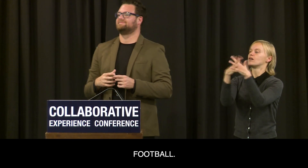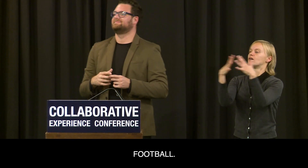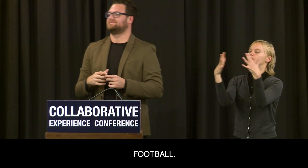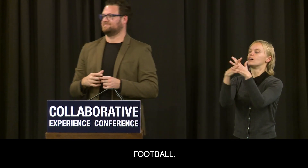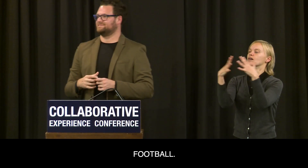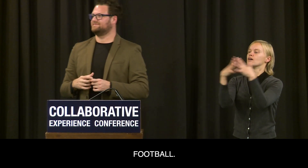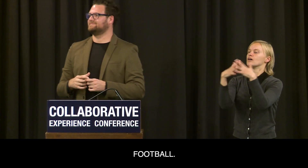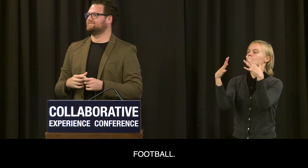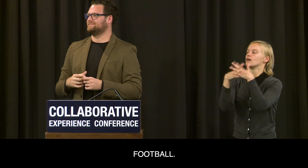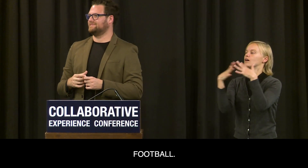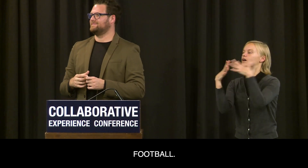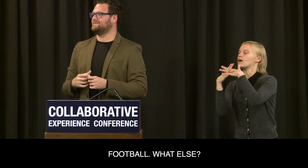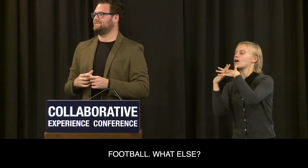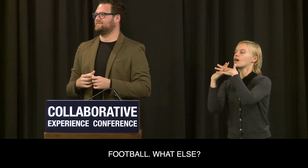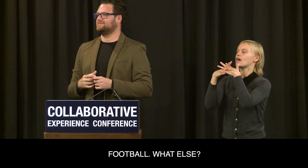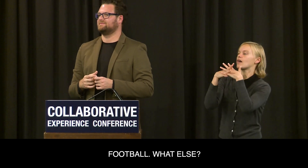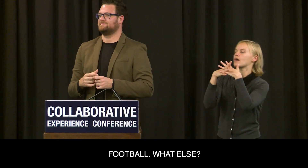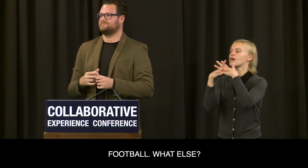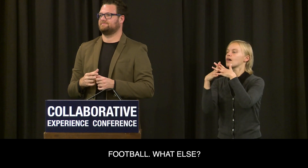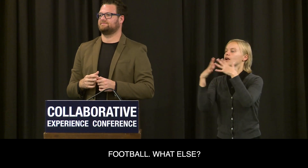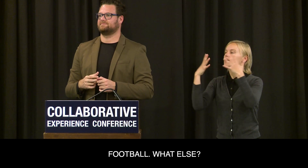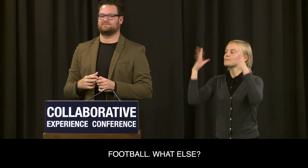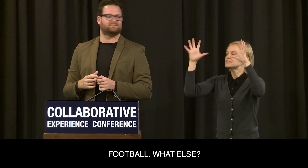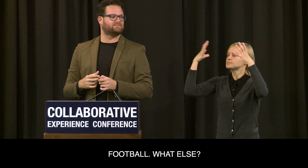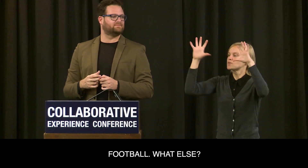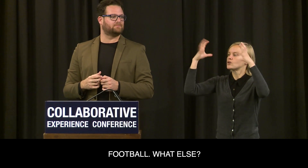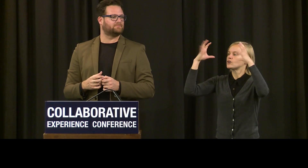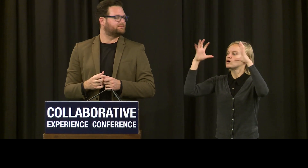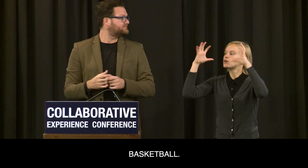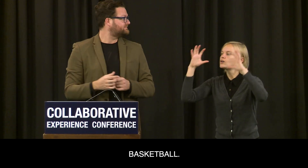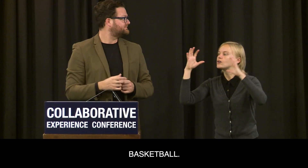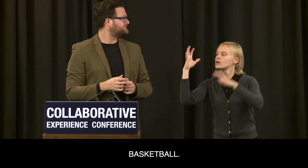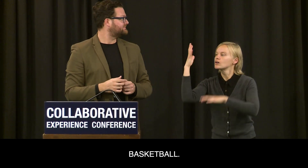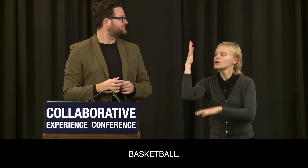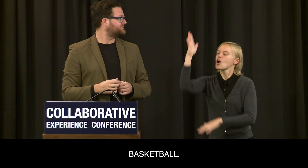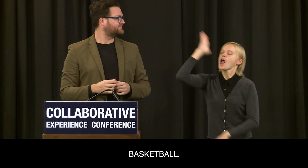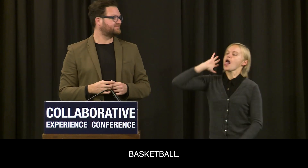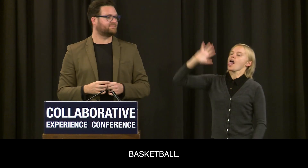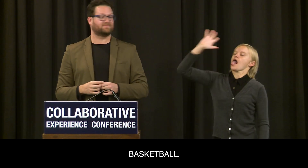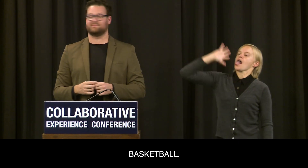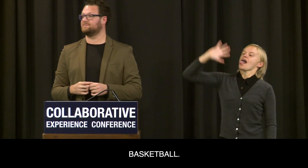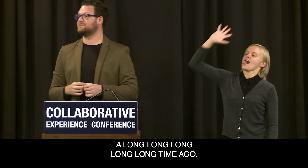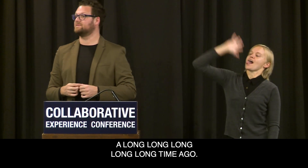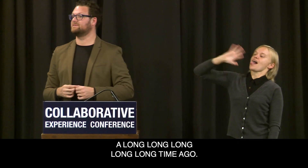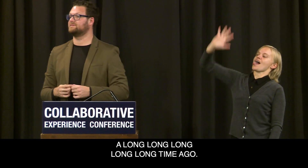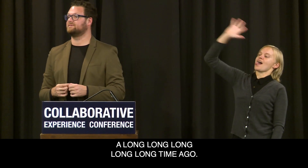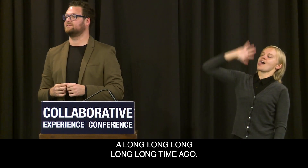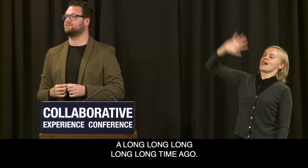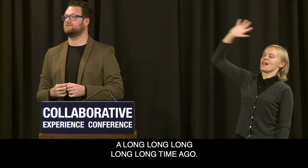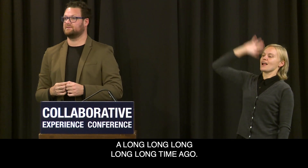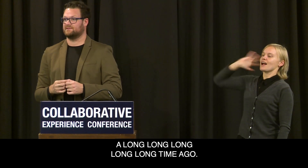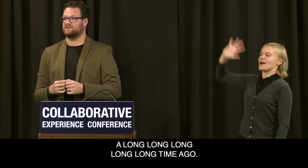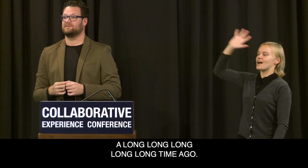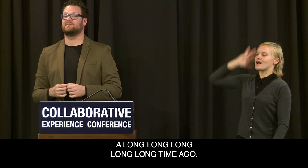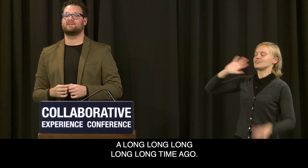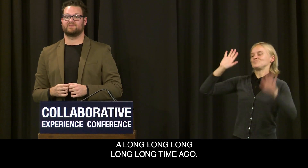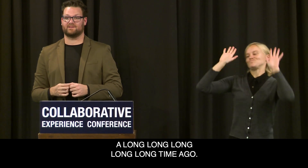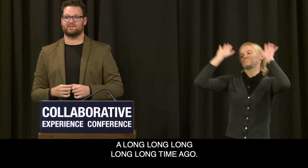Football. Football. What else? Basketball. A long time